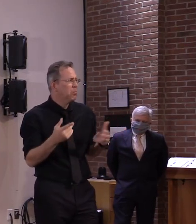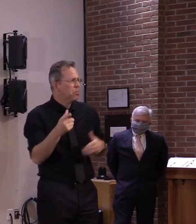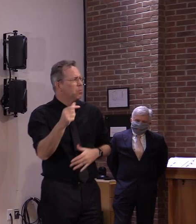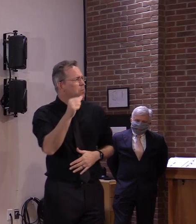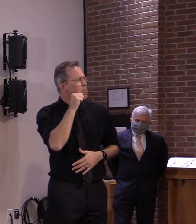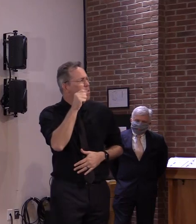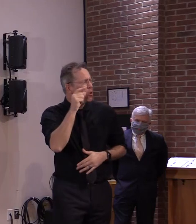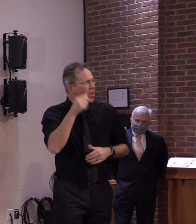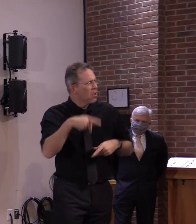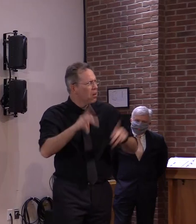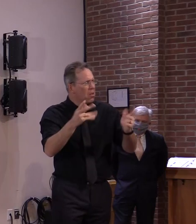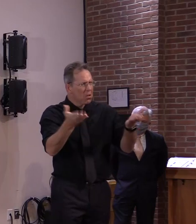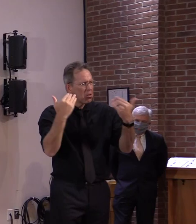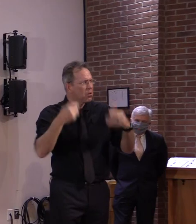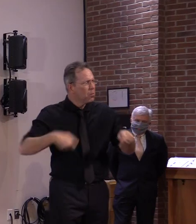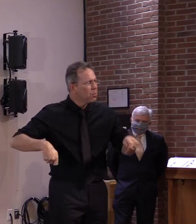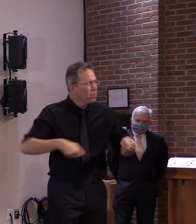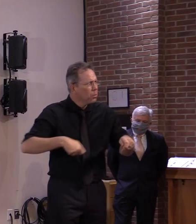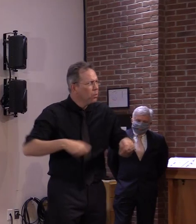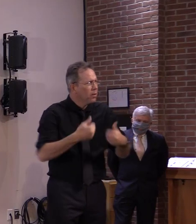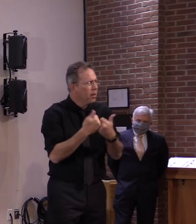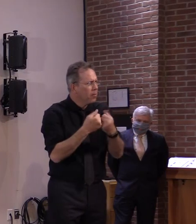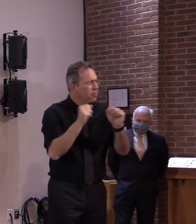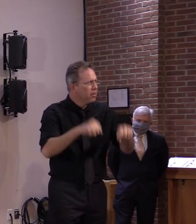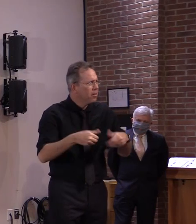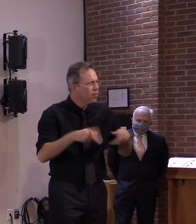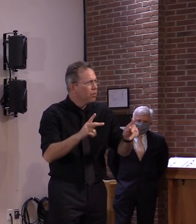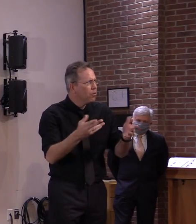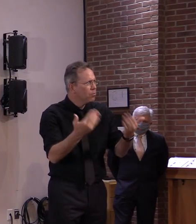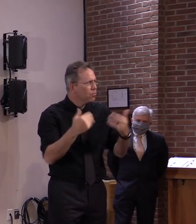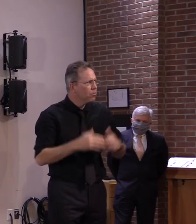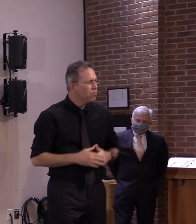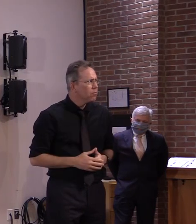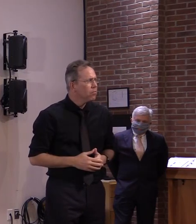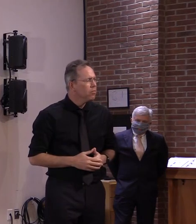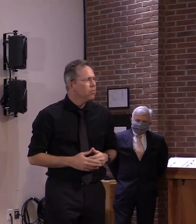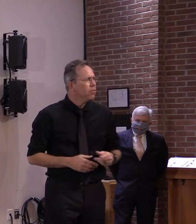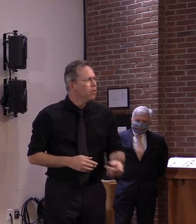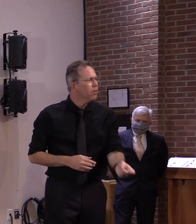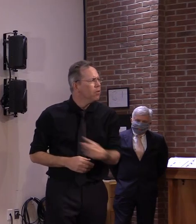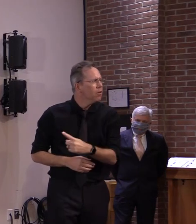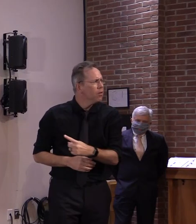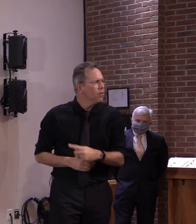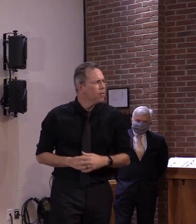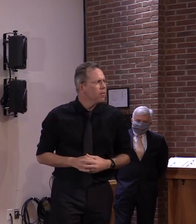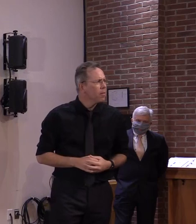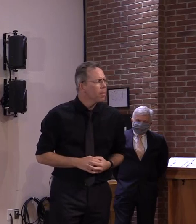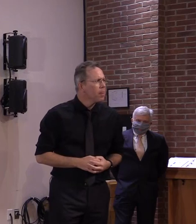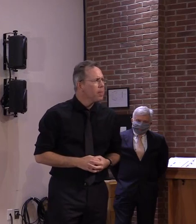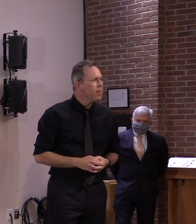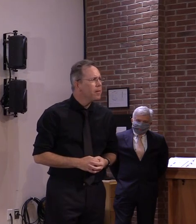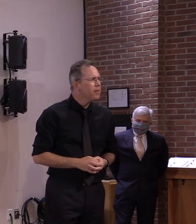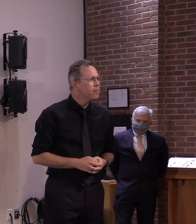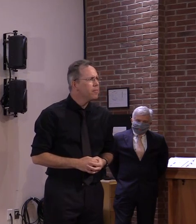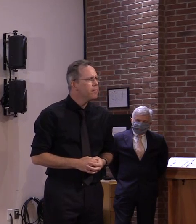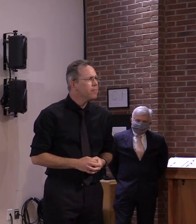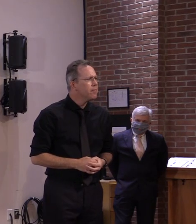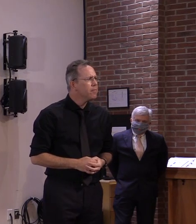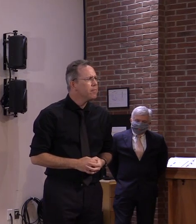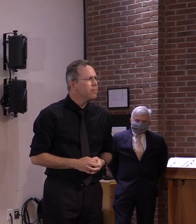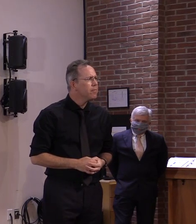All right. So the part that I'm most aware of, the pool table